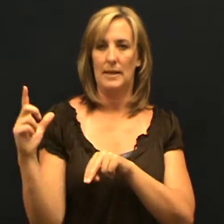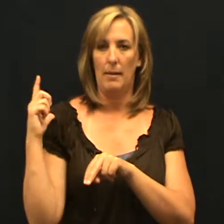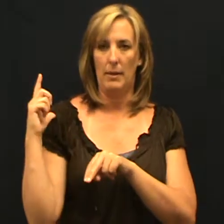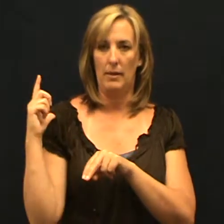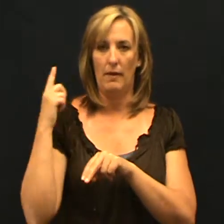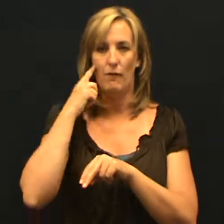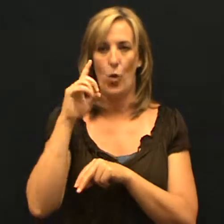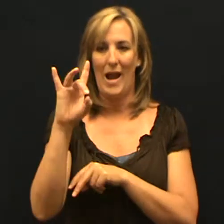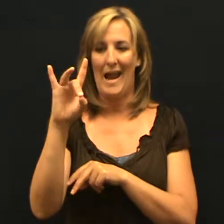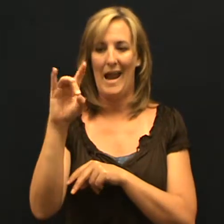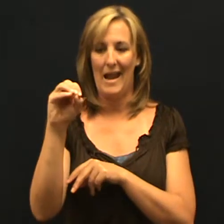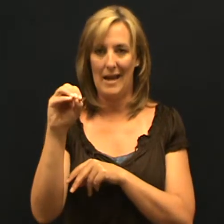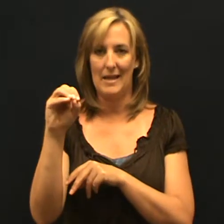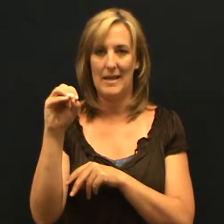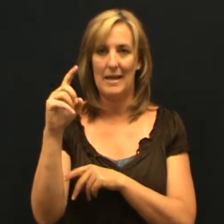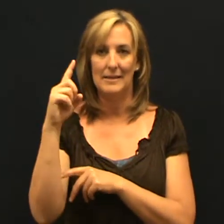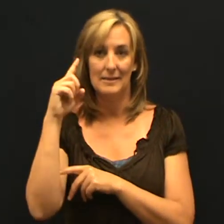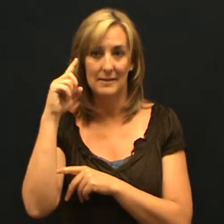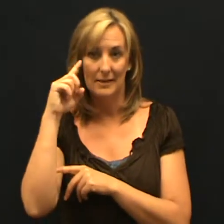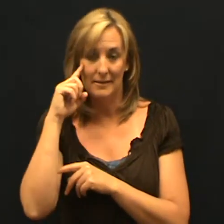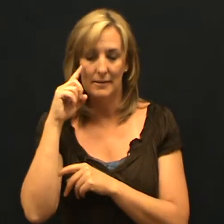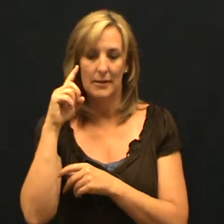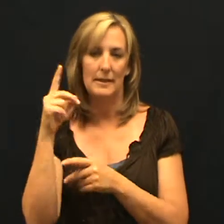times the 46 million shares, or